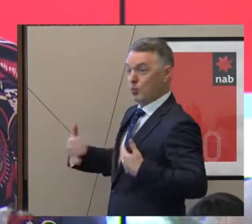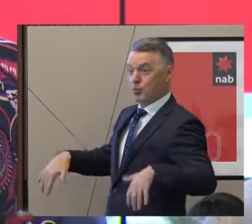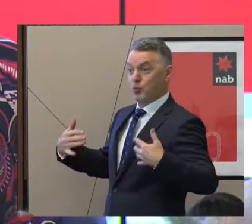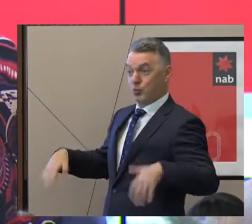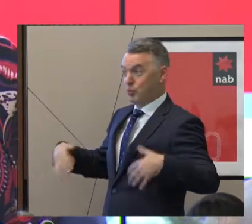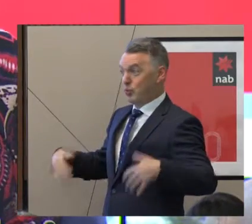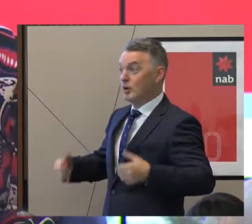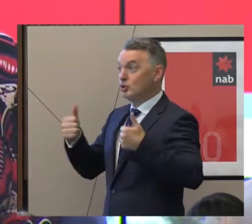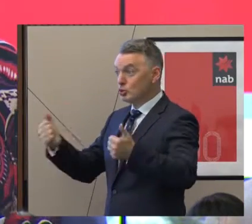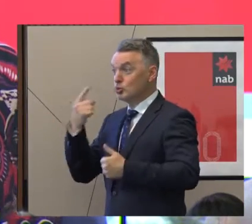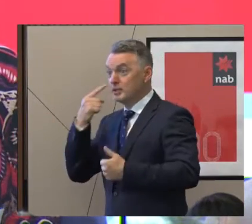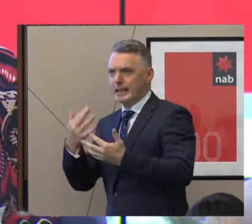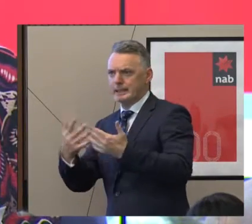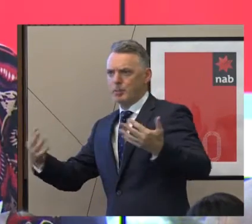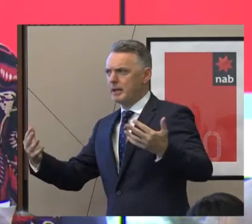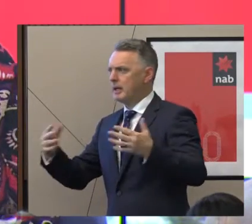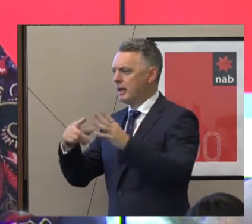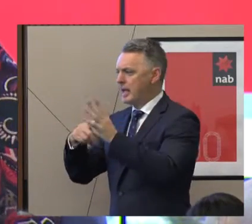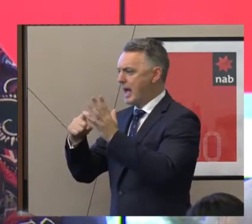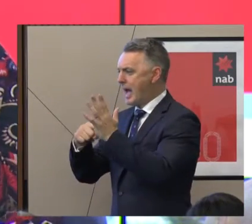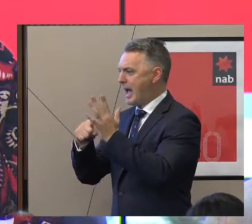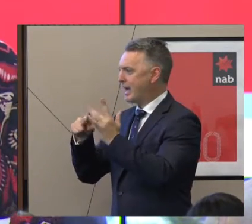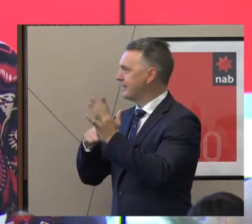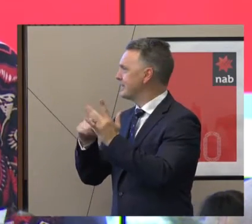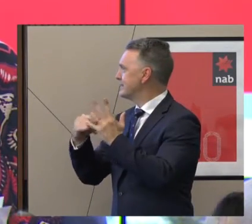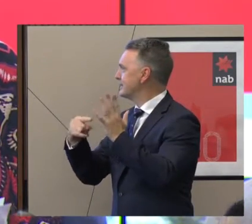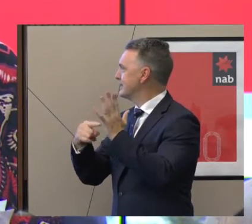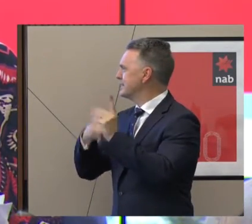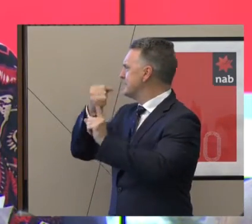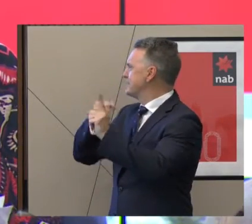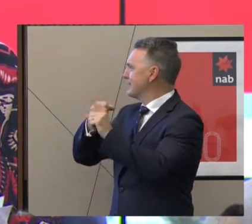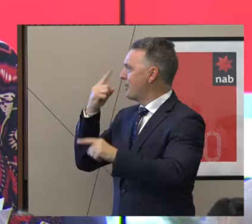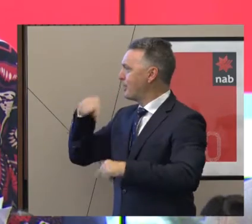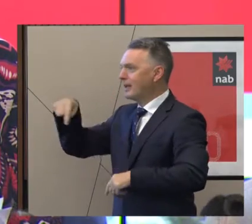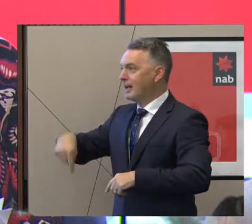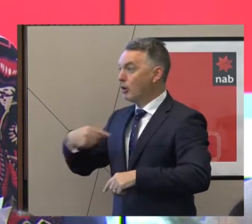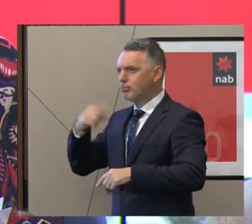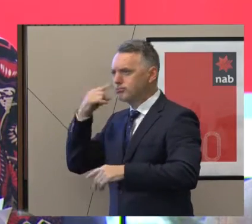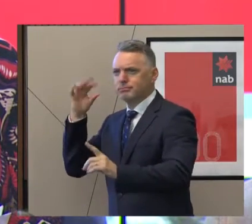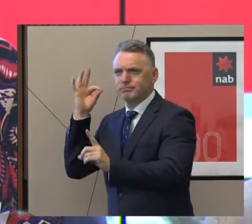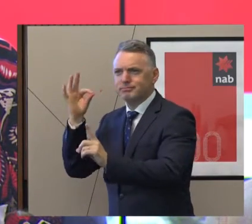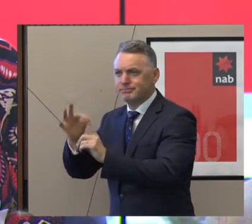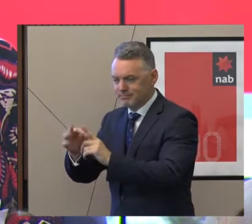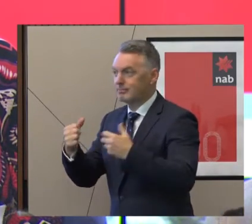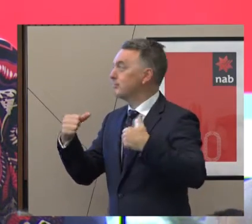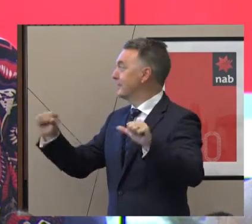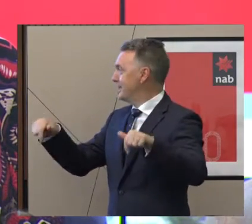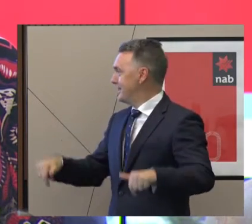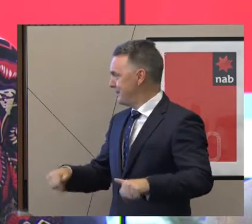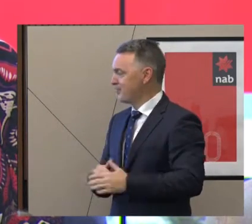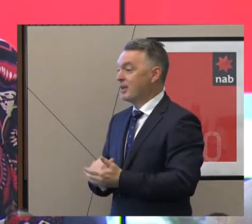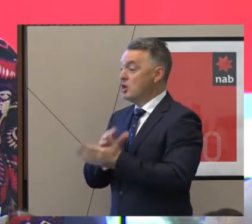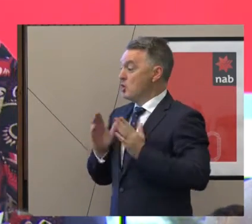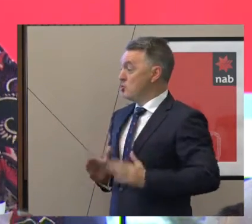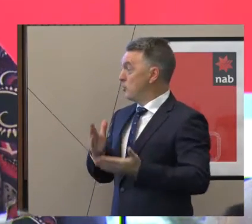great to see so many activists that I haven't seen for a while along here as well. So human rights is a really big